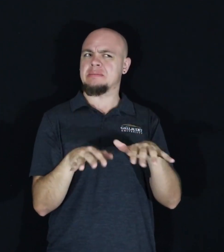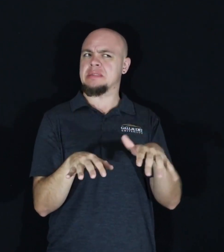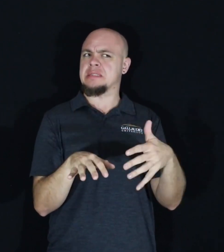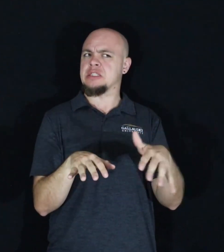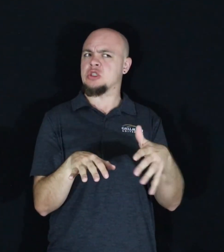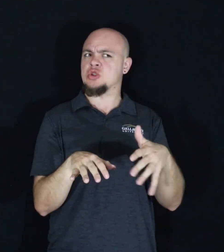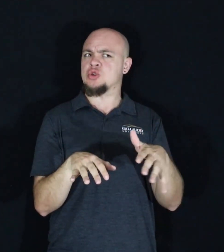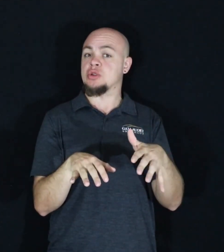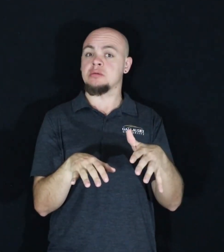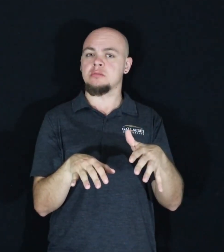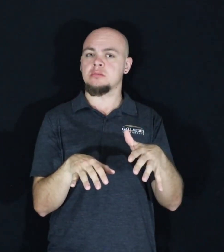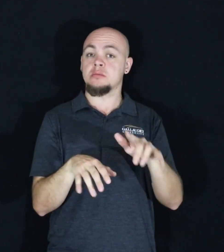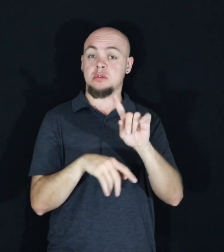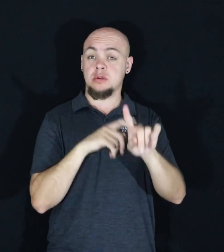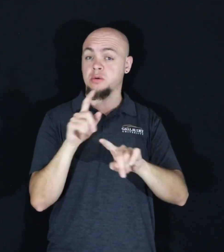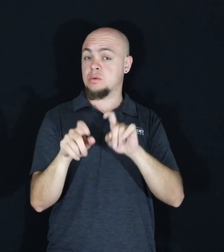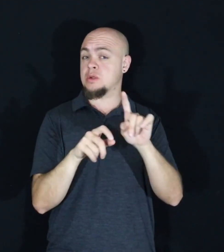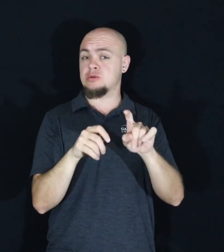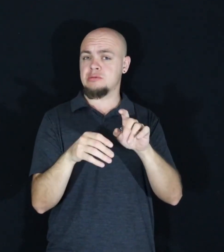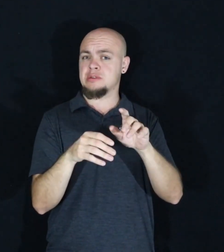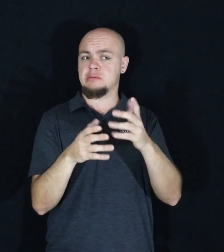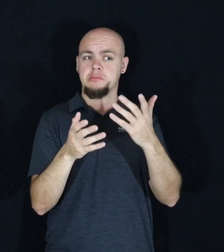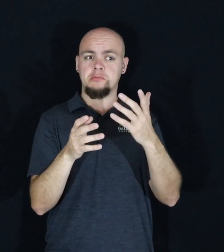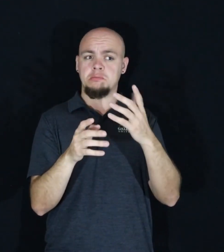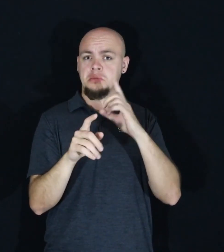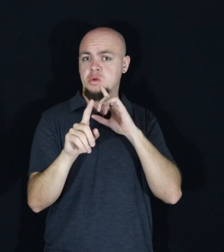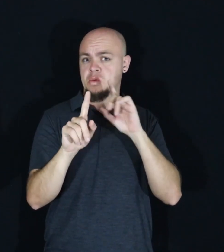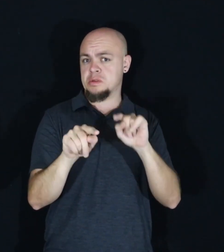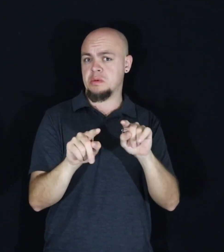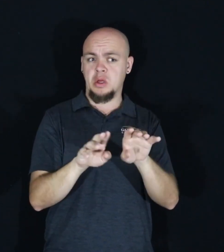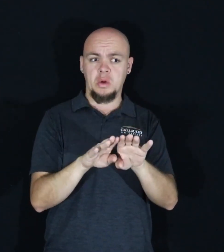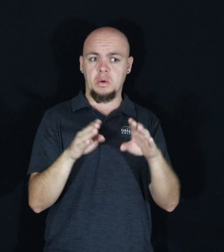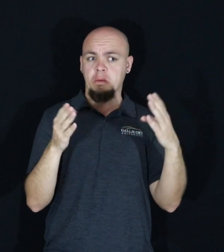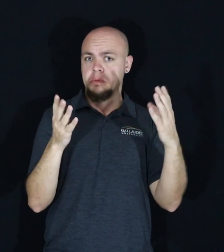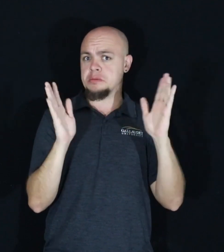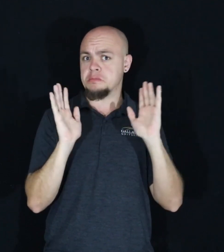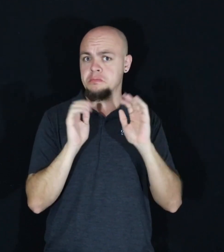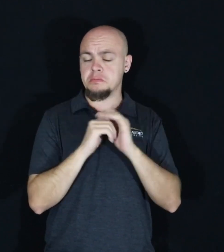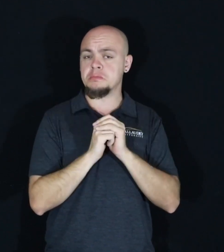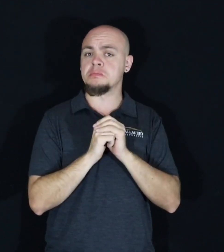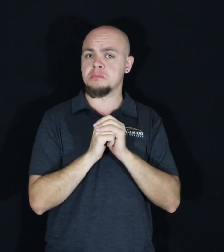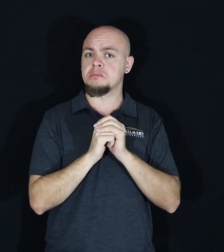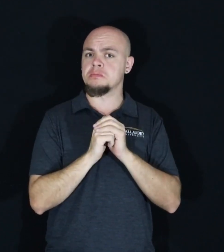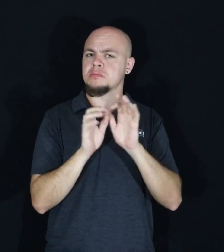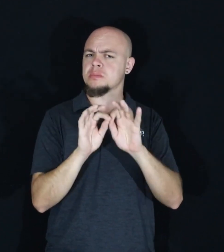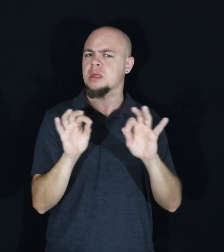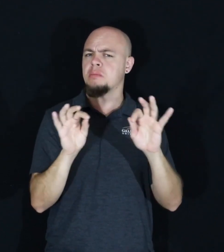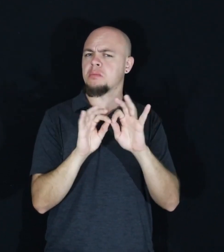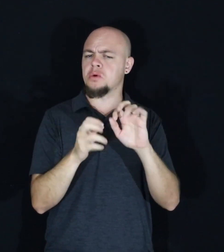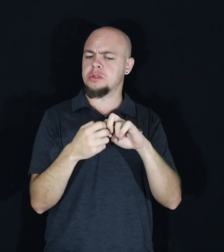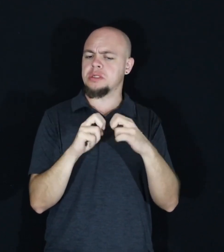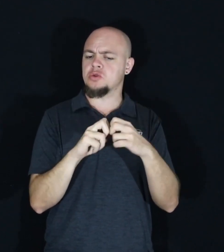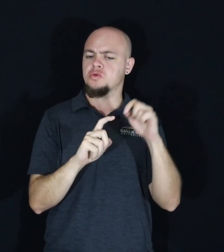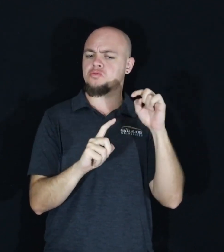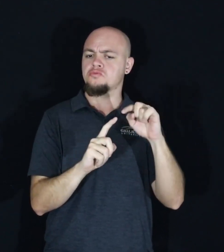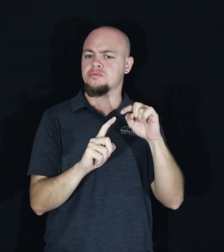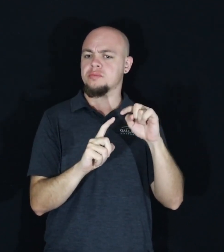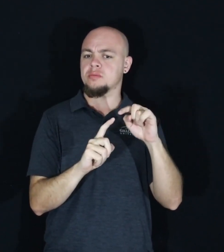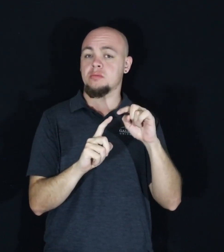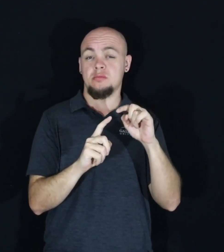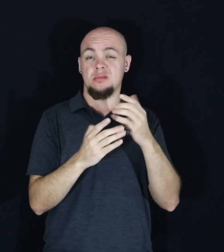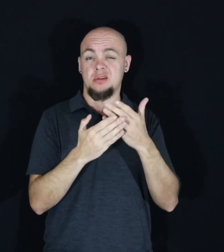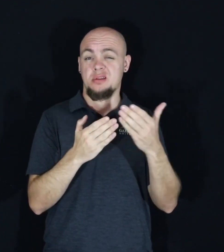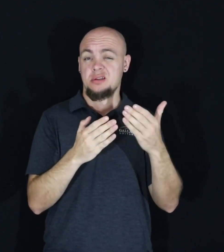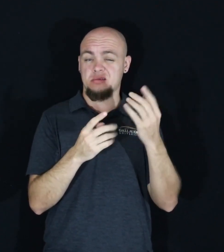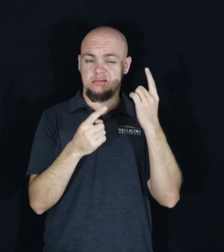are all open-ended questions, and when important issues begin with open-ended questions, then there are many things to